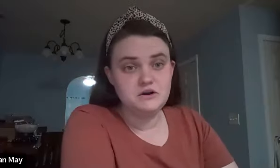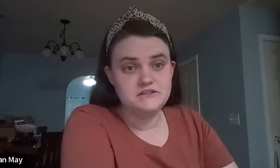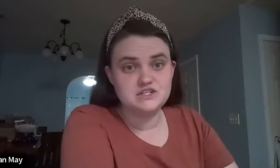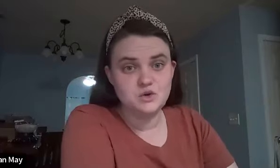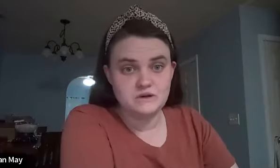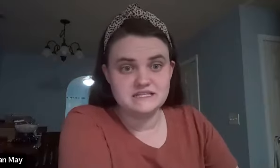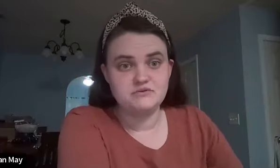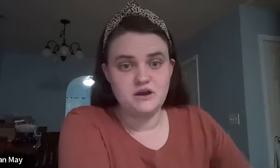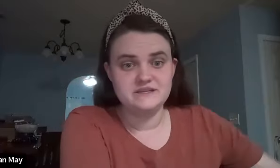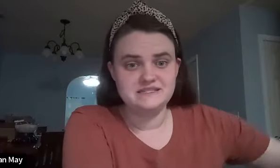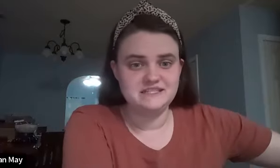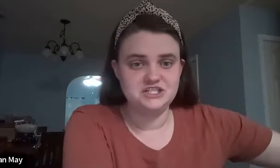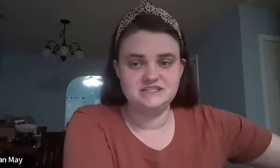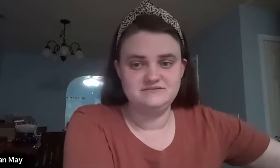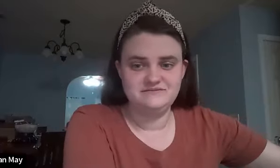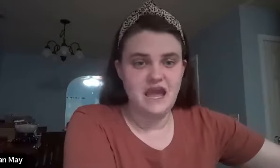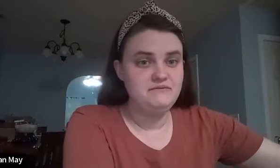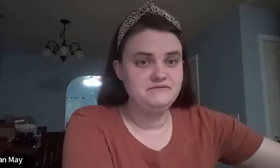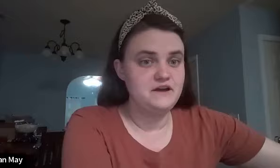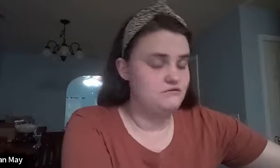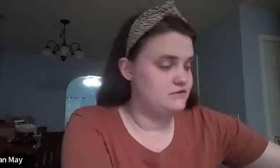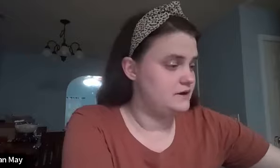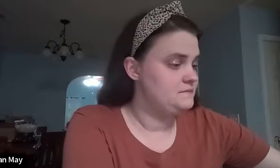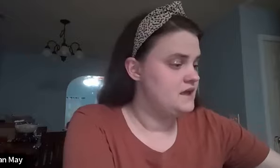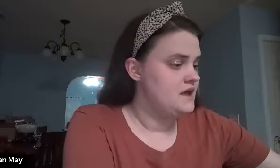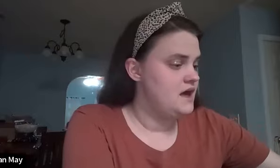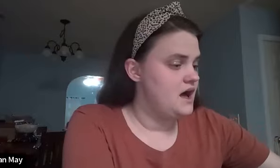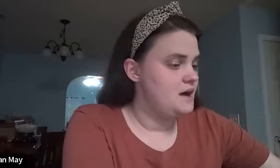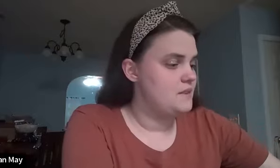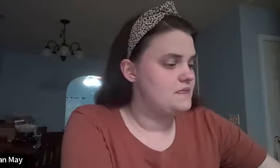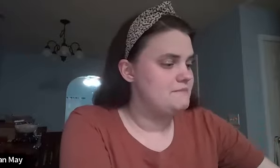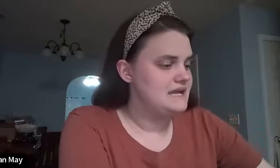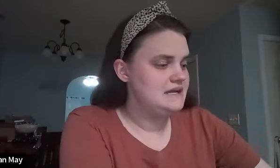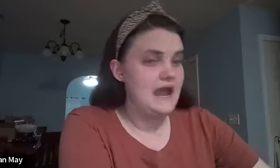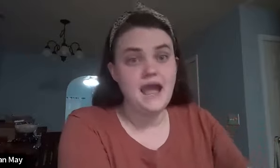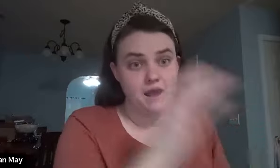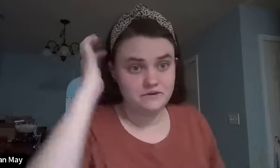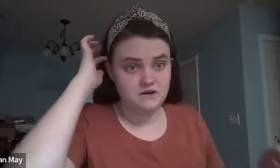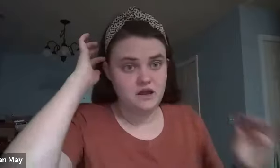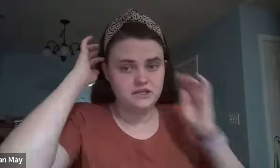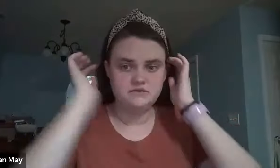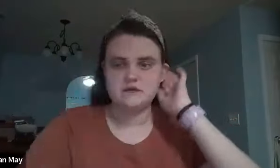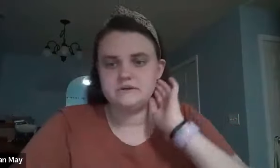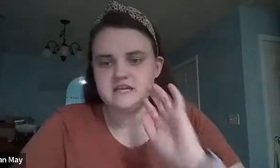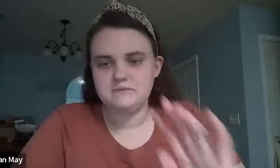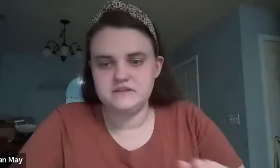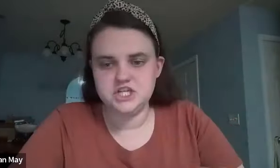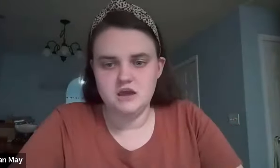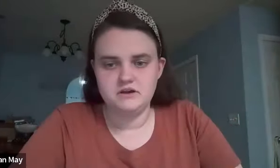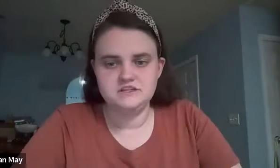this noise. I promise it's just having fun over there. The main app I use, and I'm going to type it in the chat box so y'all